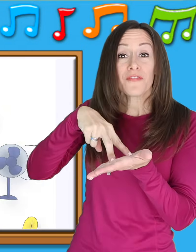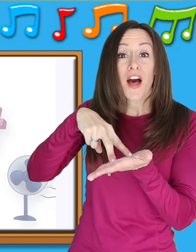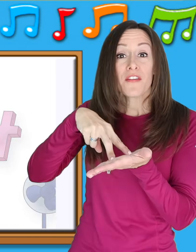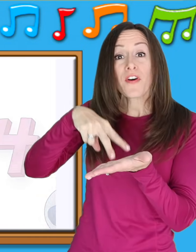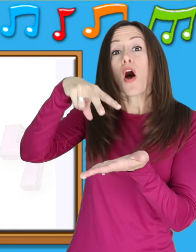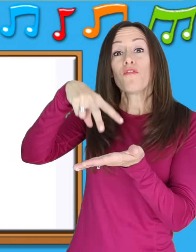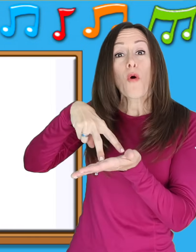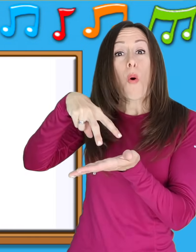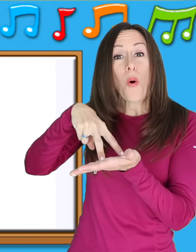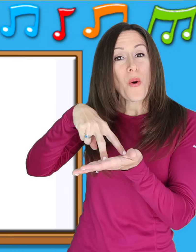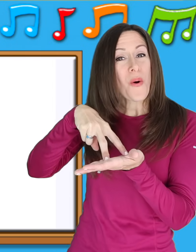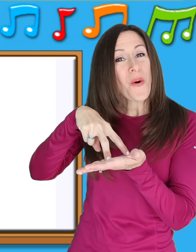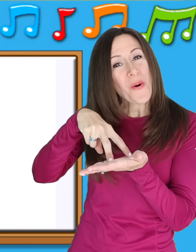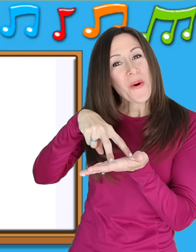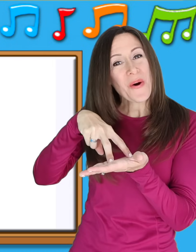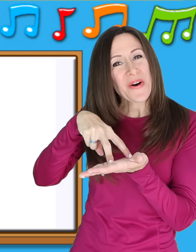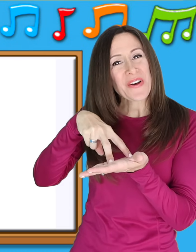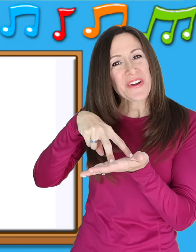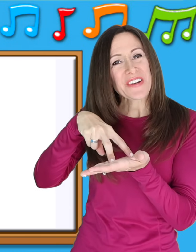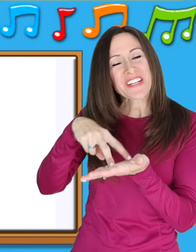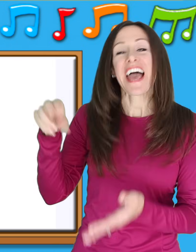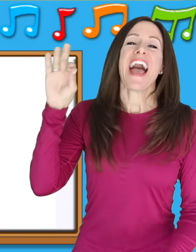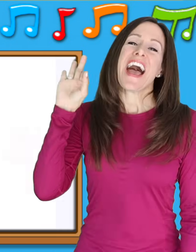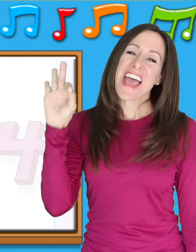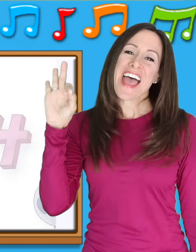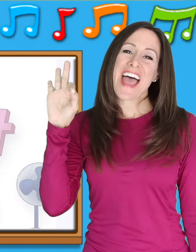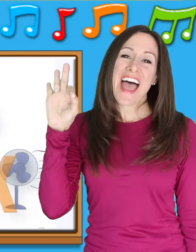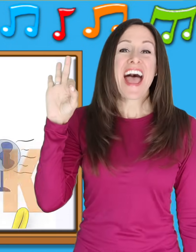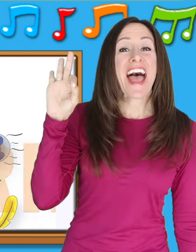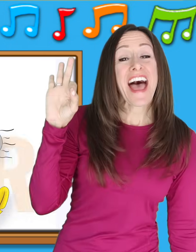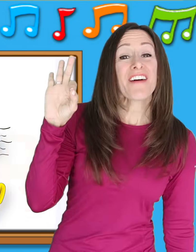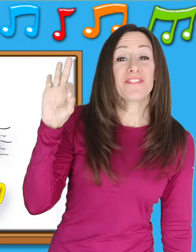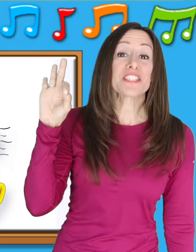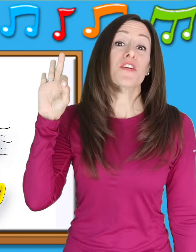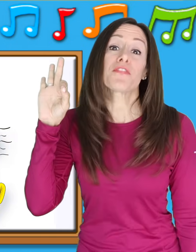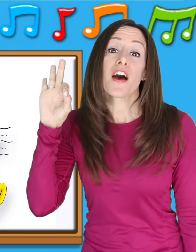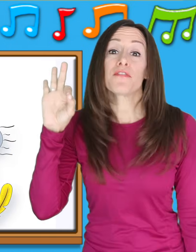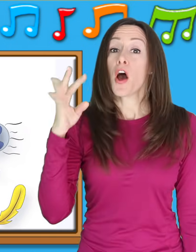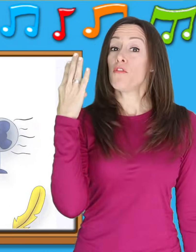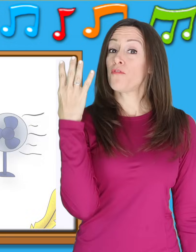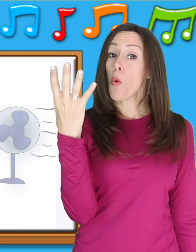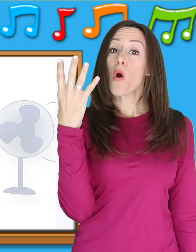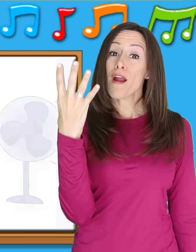-f-f-f-f-f-f-f-f-f-f-f